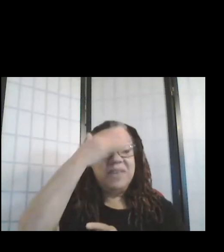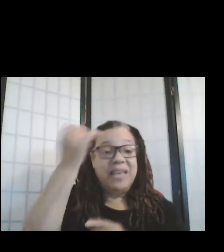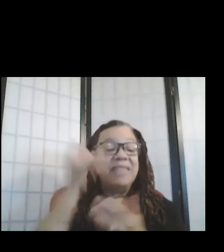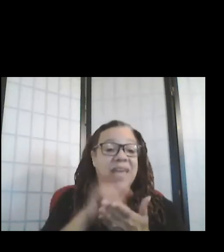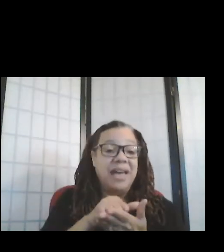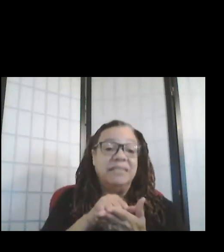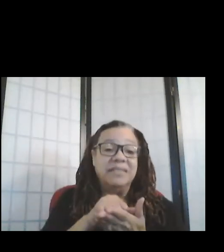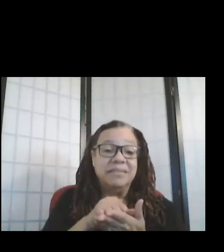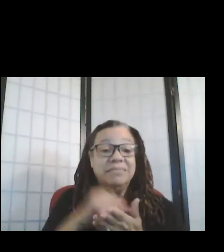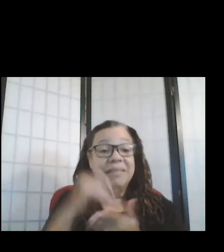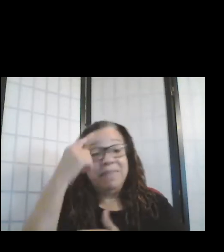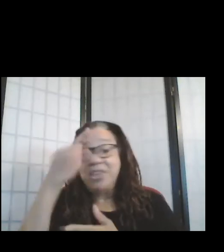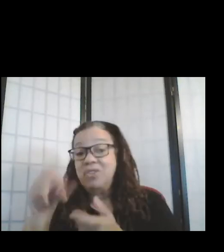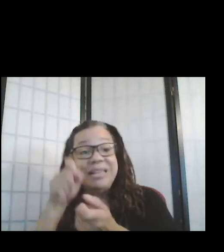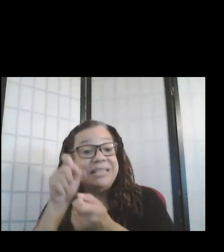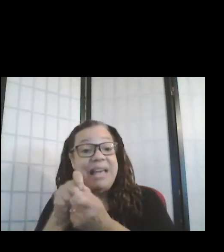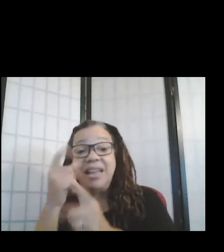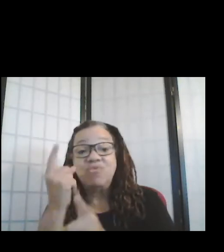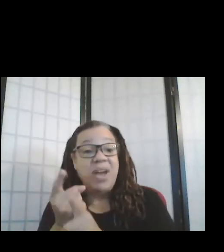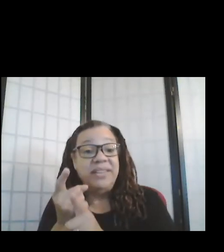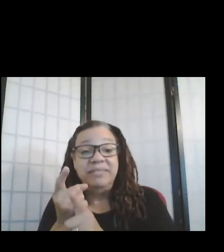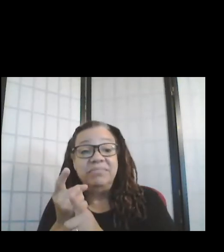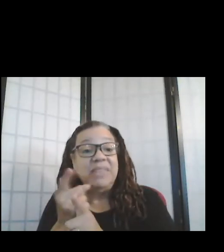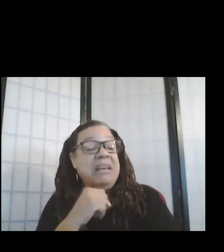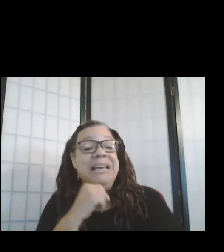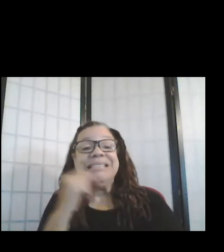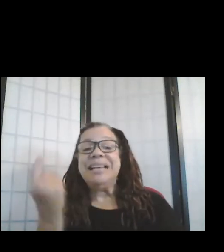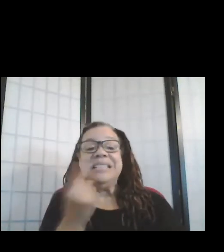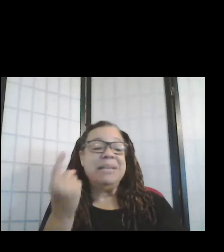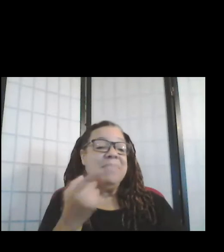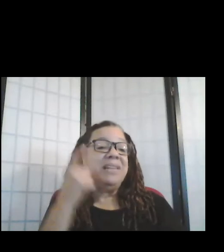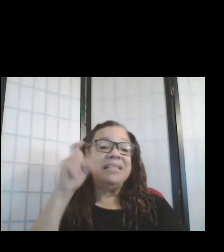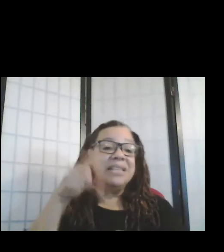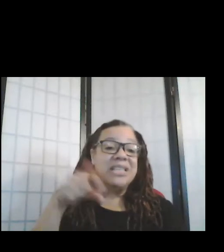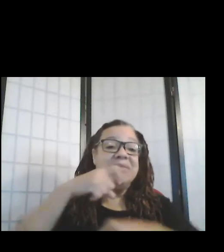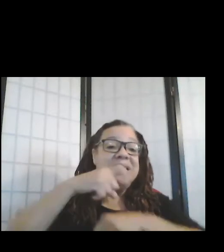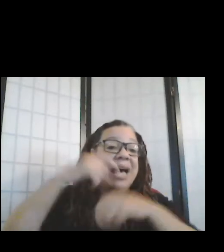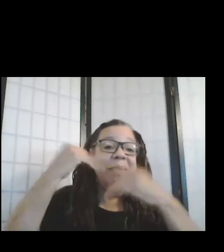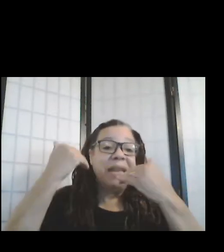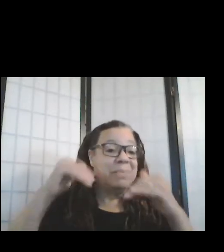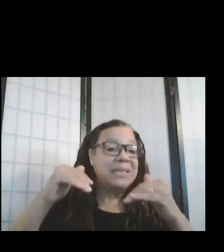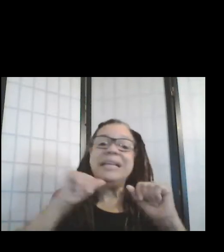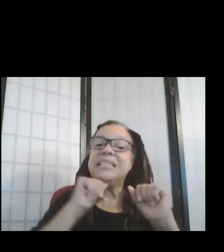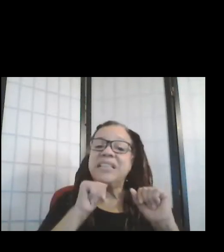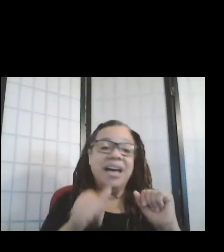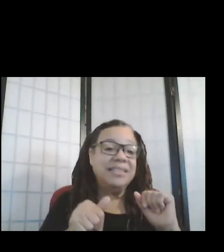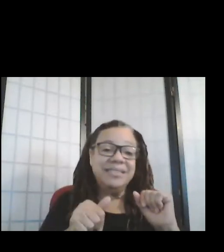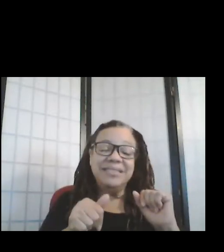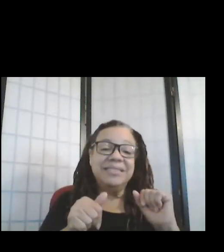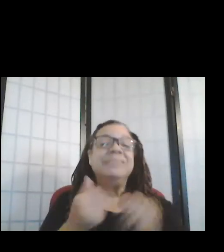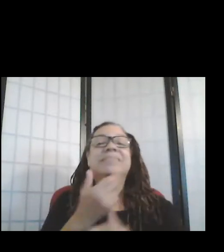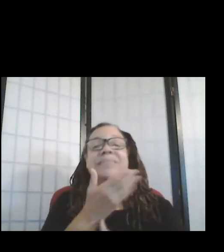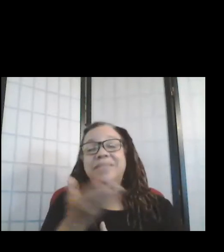think that's exactly right. And it's not something that's necessarily time limited either, in that the things that we're going to